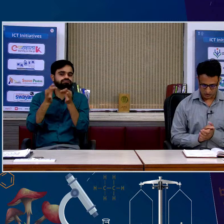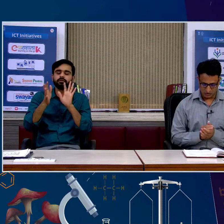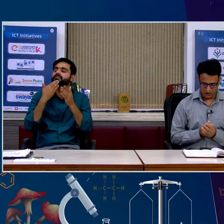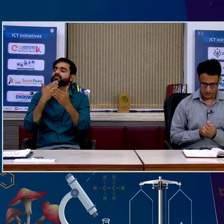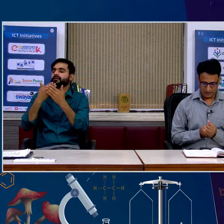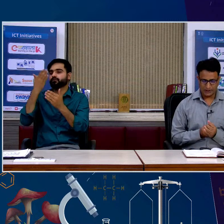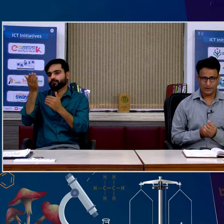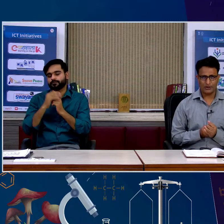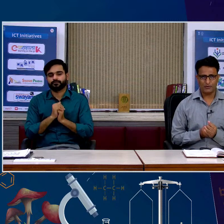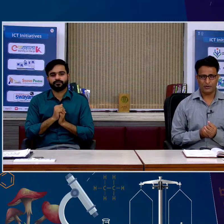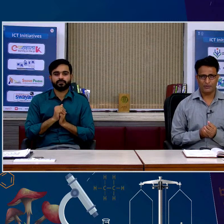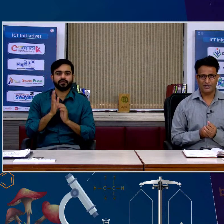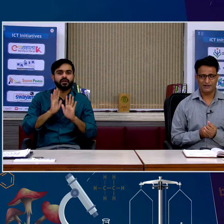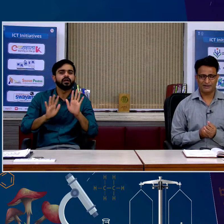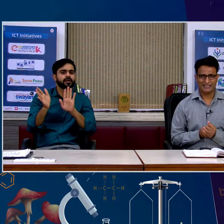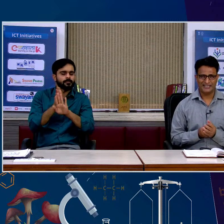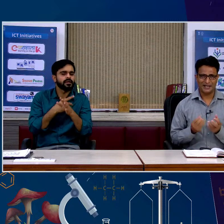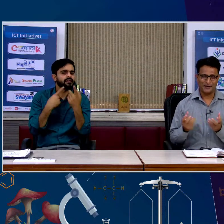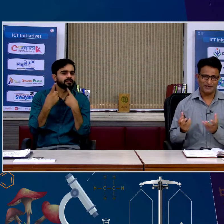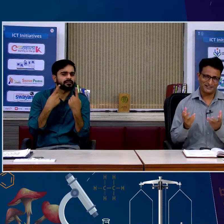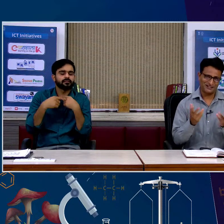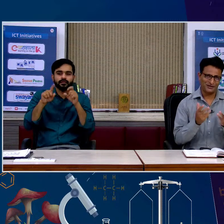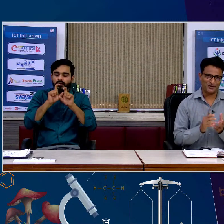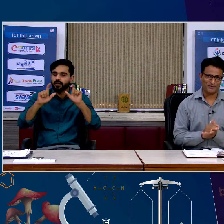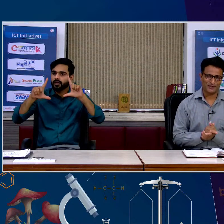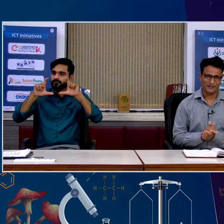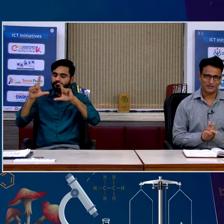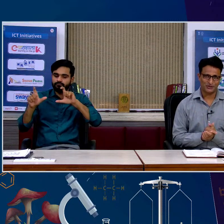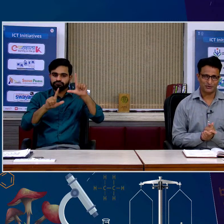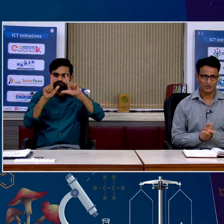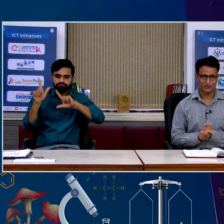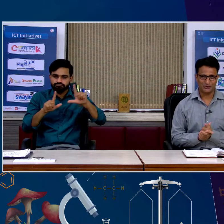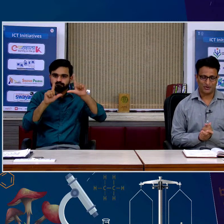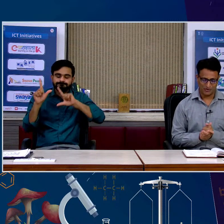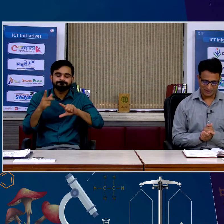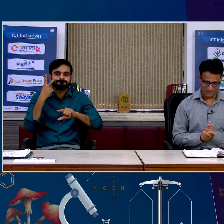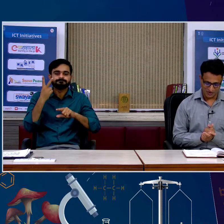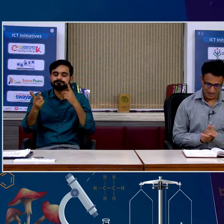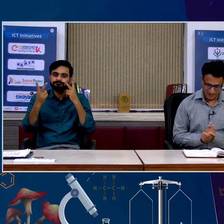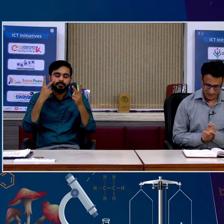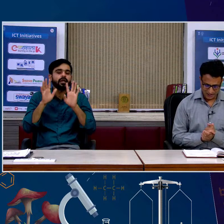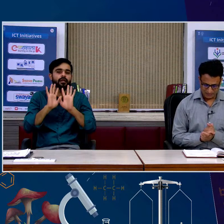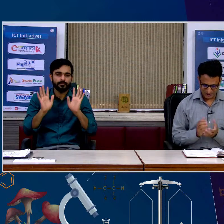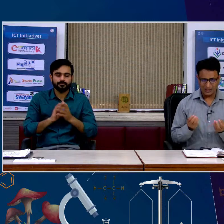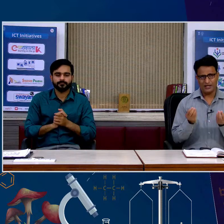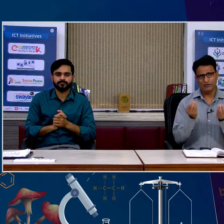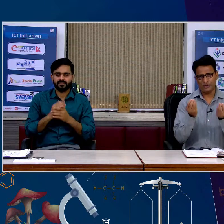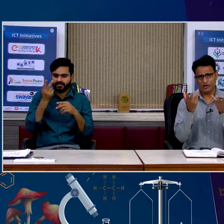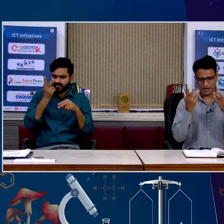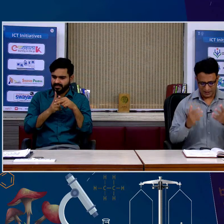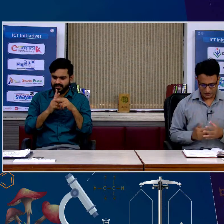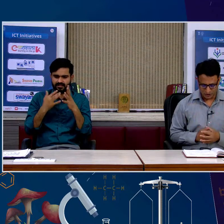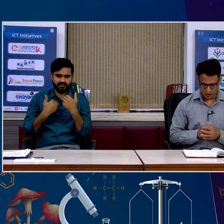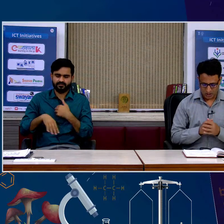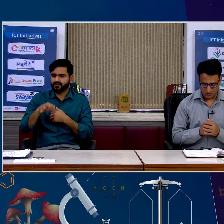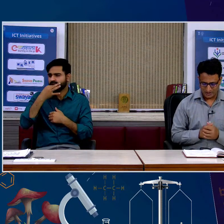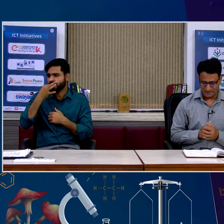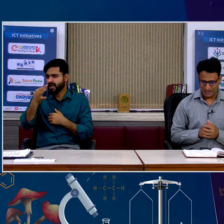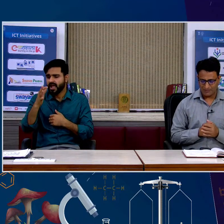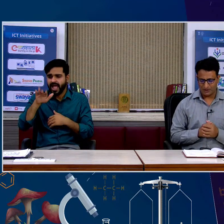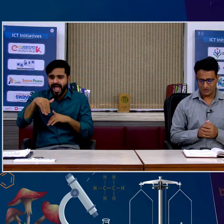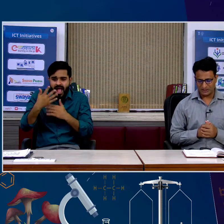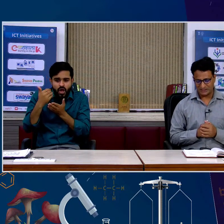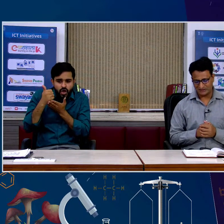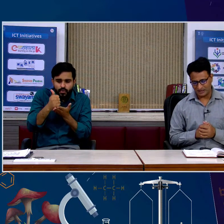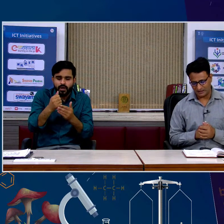much for this, and you have already been cleaned the image, whatever the pictures you have shown to us, to our viewers as well. But still, if I ask you, how can we